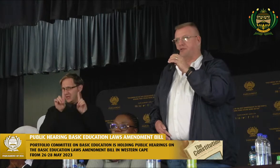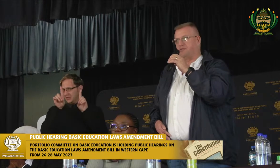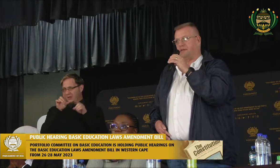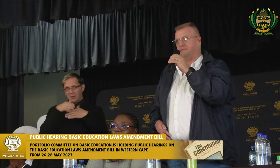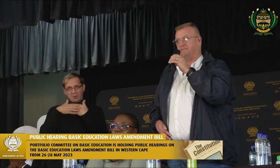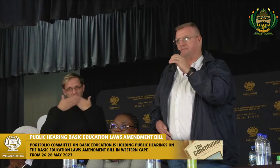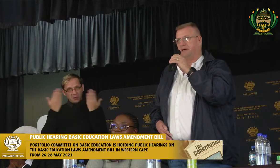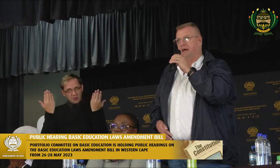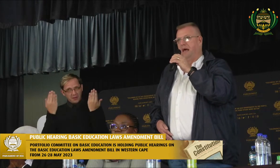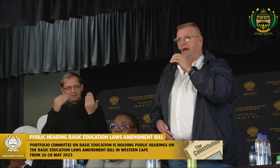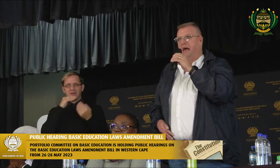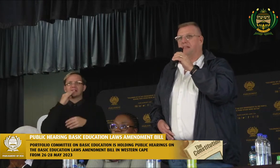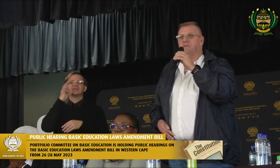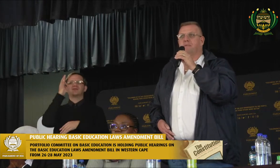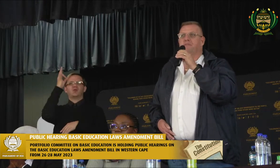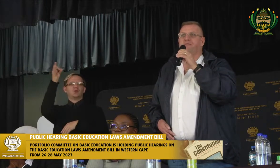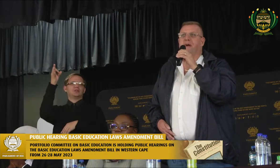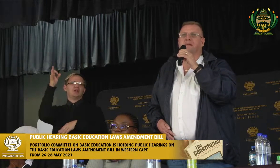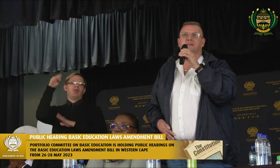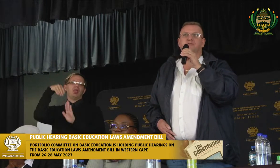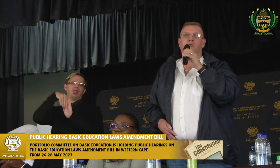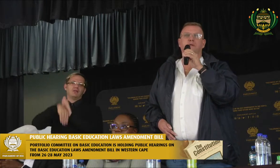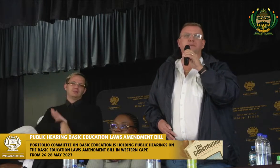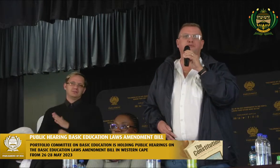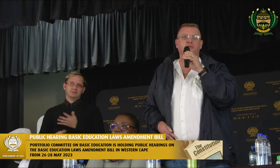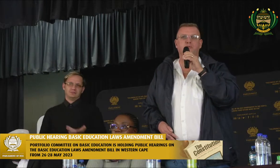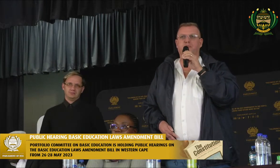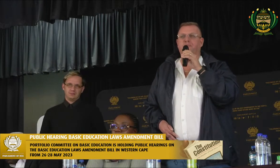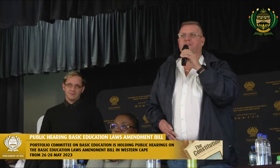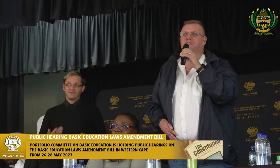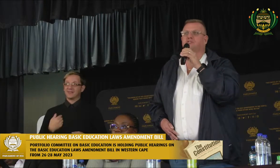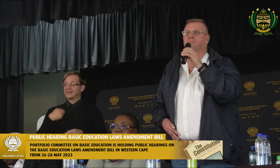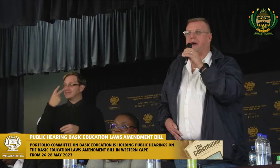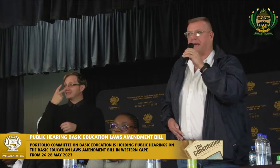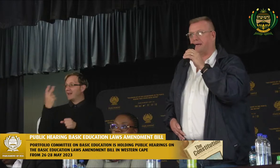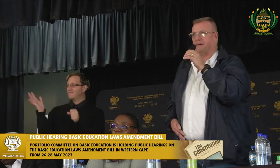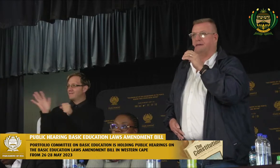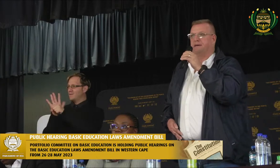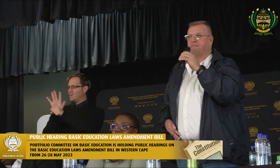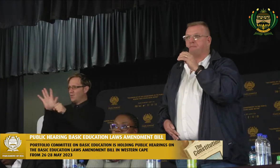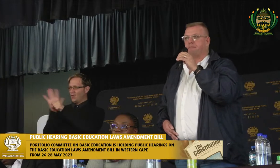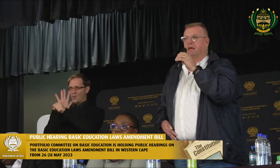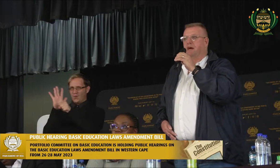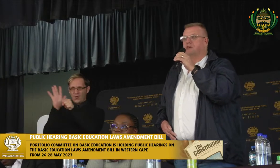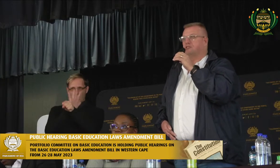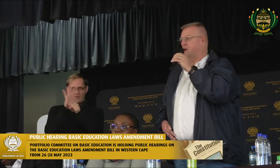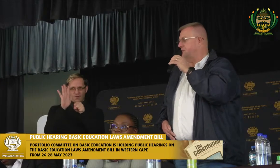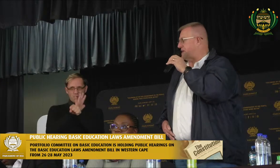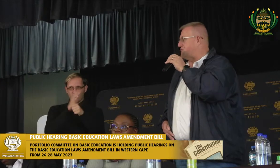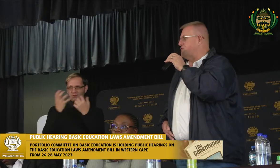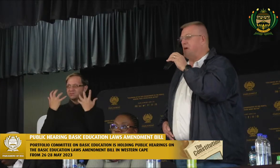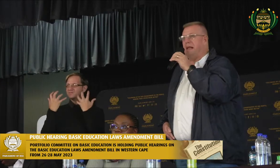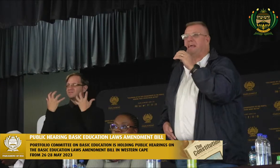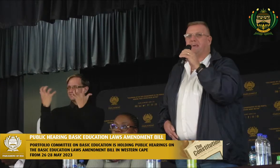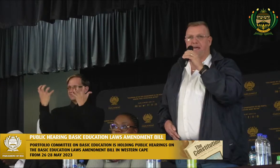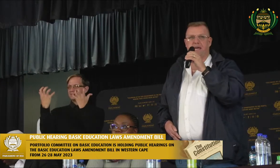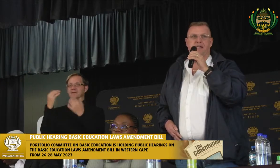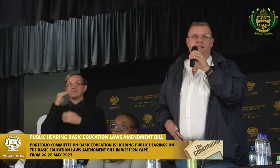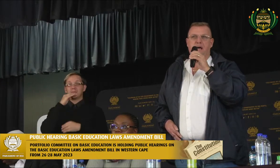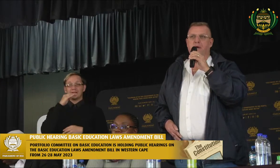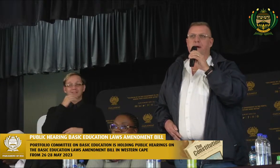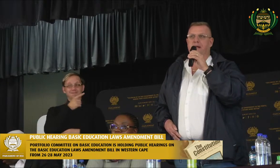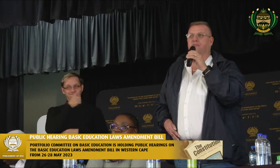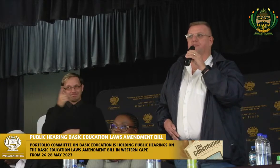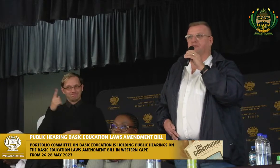no future. And the mere fact that this hall is full from front to back shows that you really